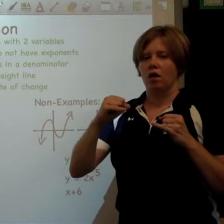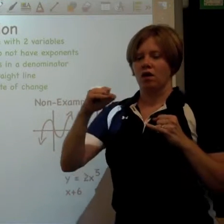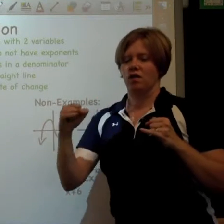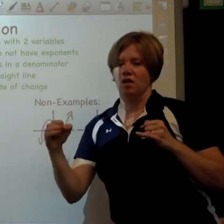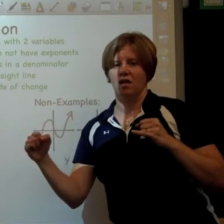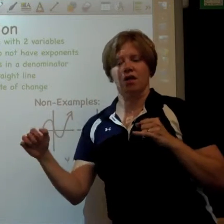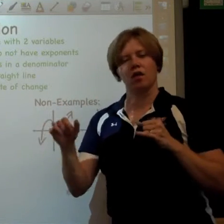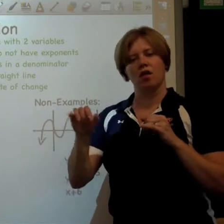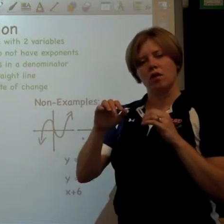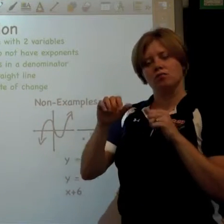it's a straight line.